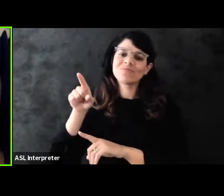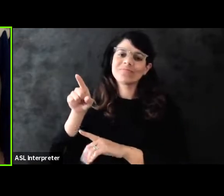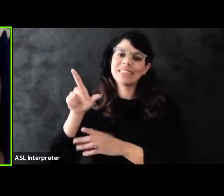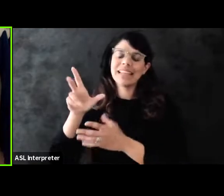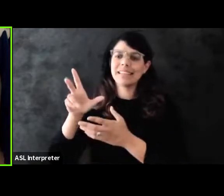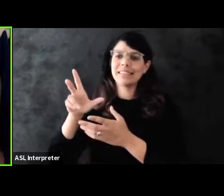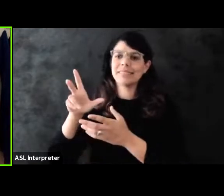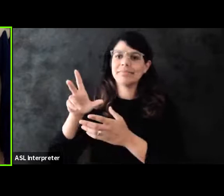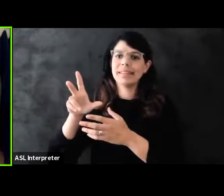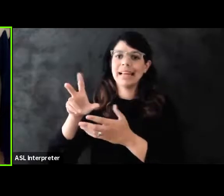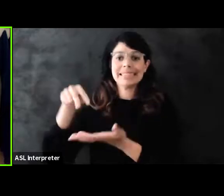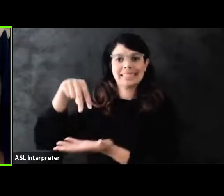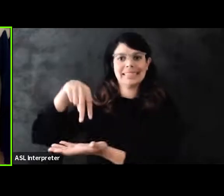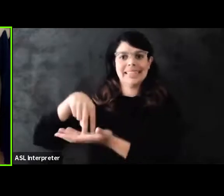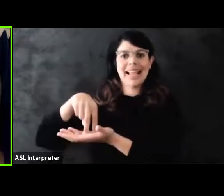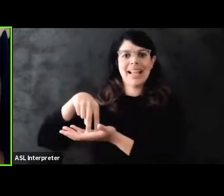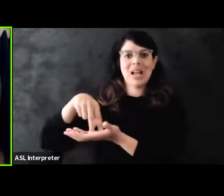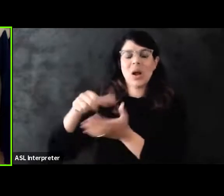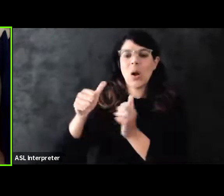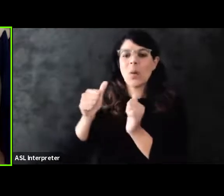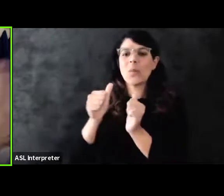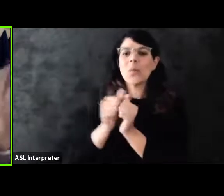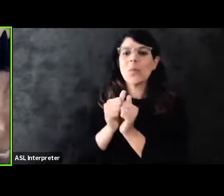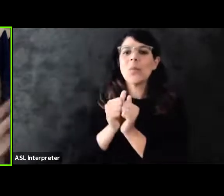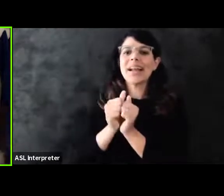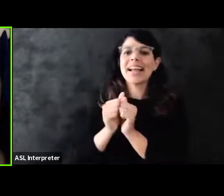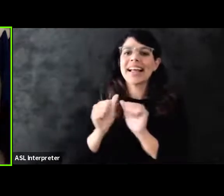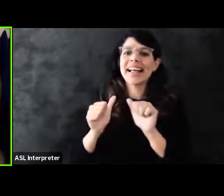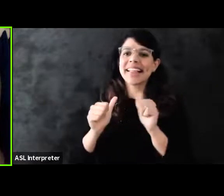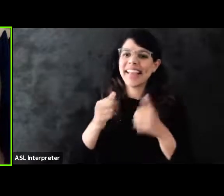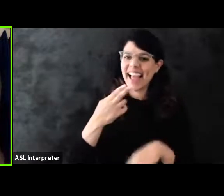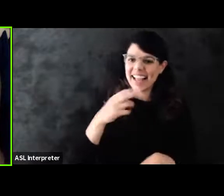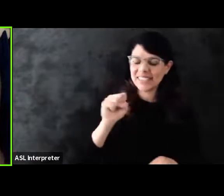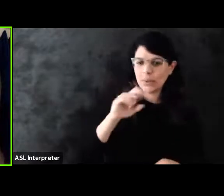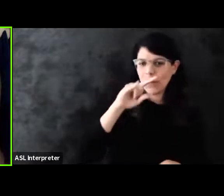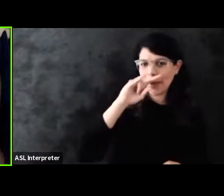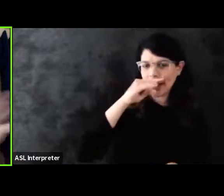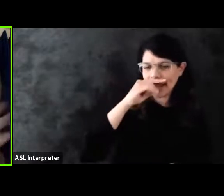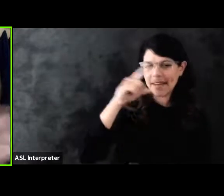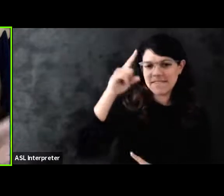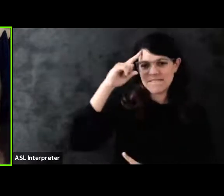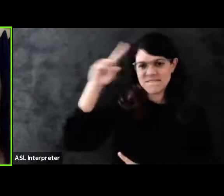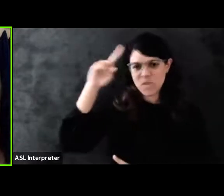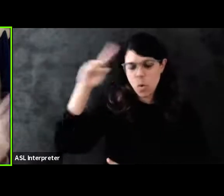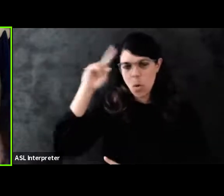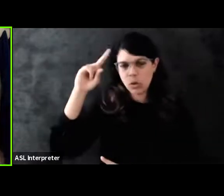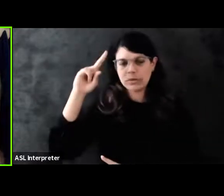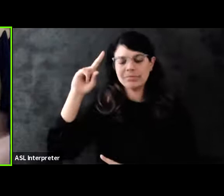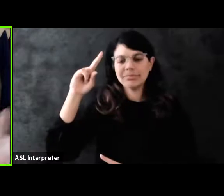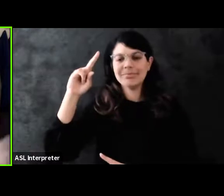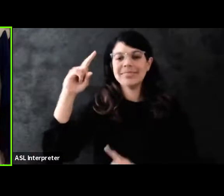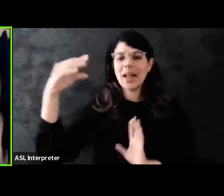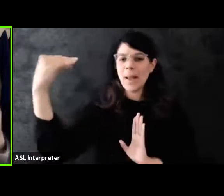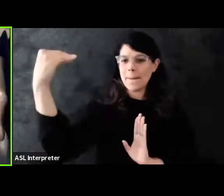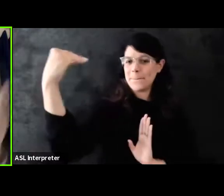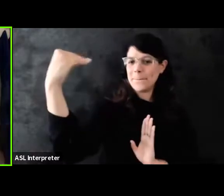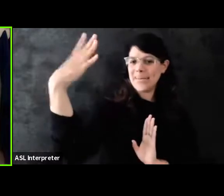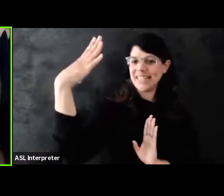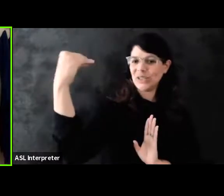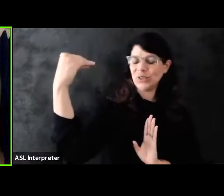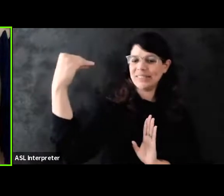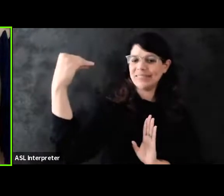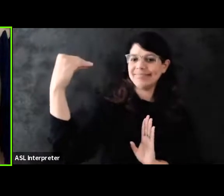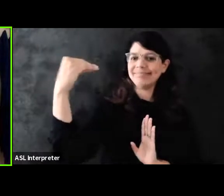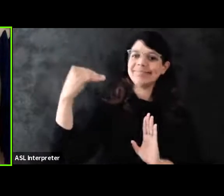know, shot, photo image. And it was circulated everywhere. Man, this guy's a good guy. He came and sat down or stood up